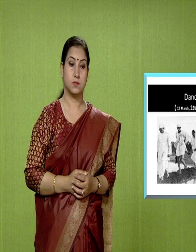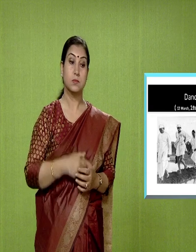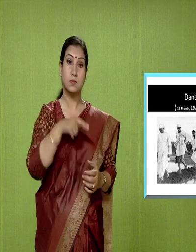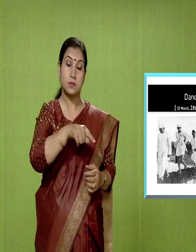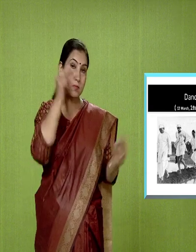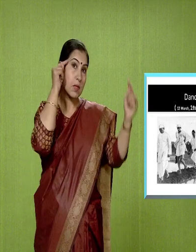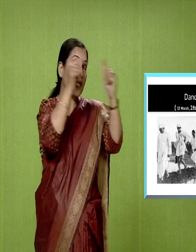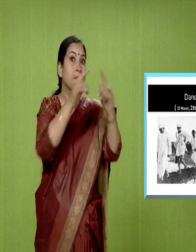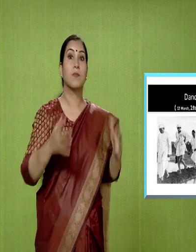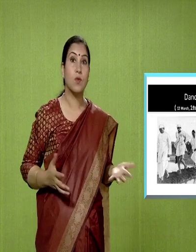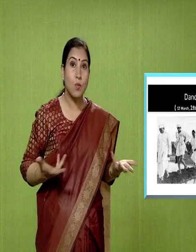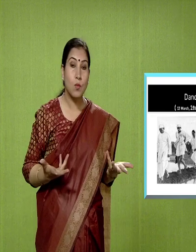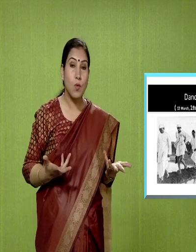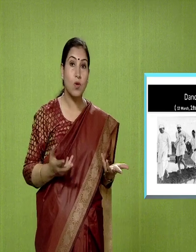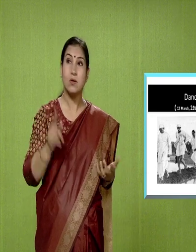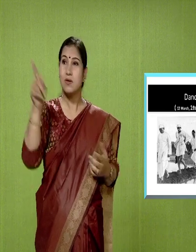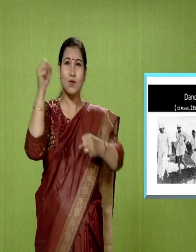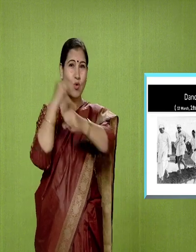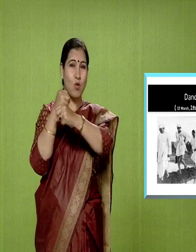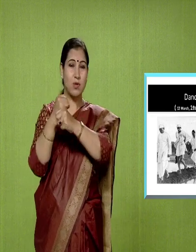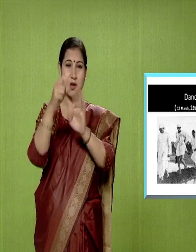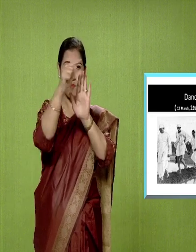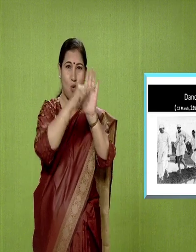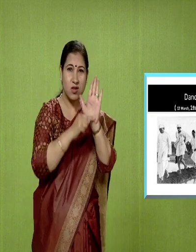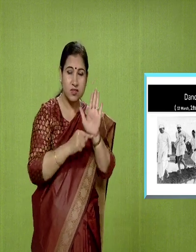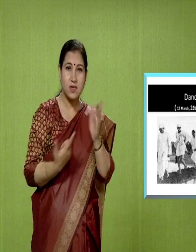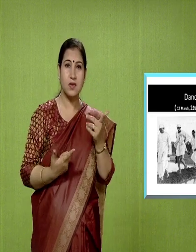His goal was to oppose the British policy